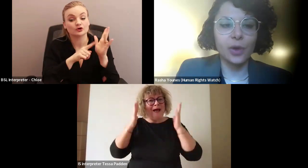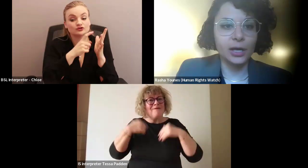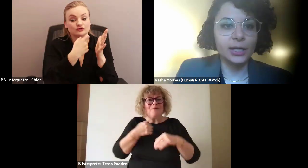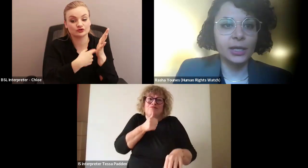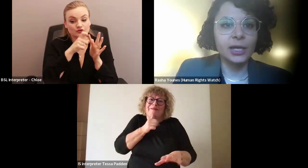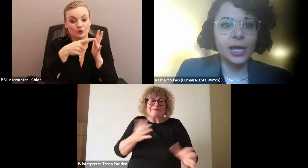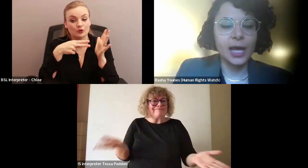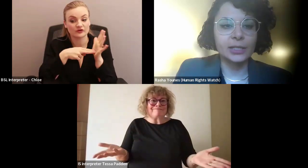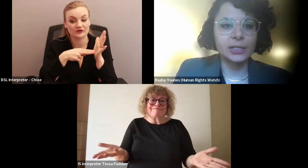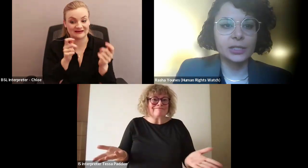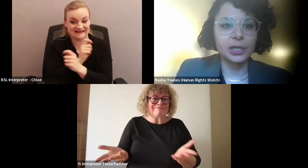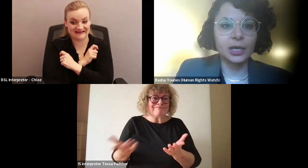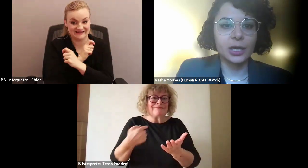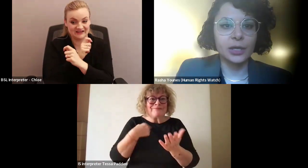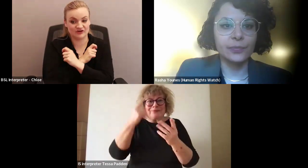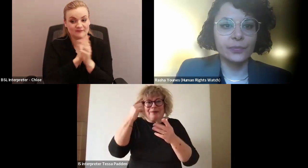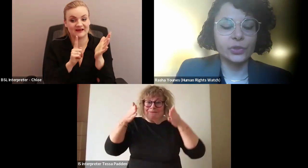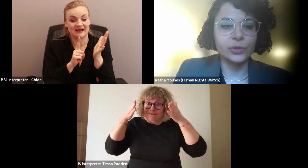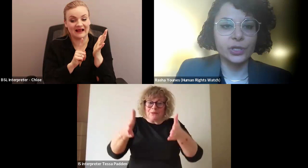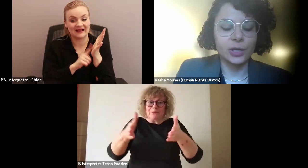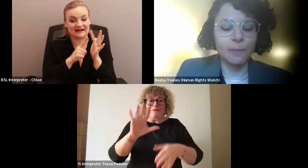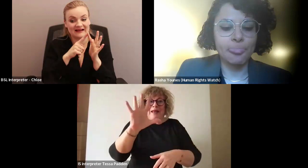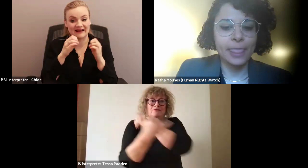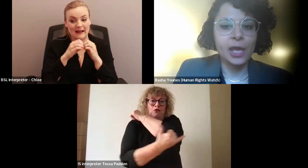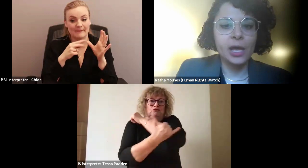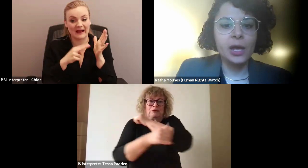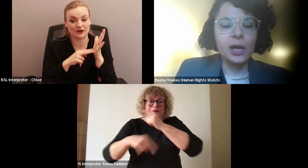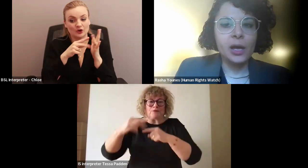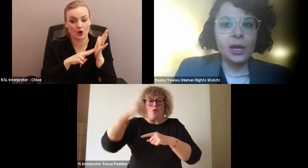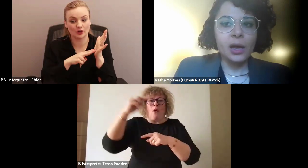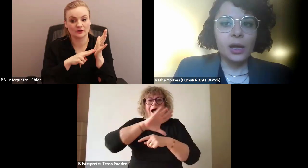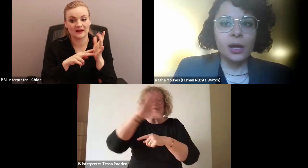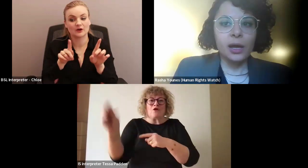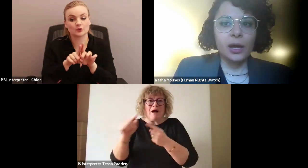Lebanon, Iraq, and Tunisia.